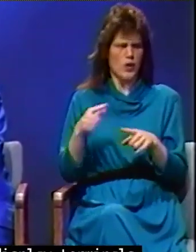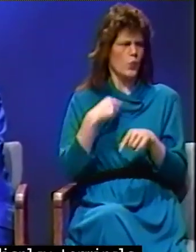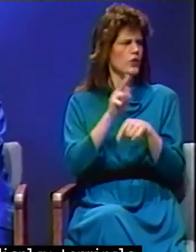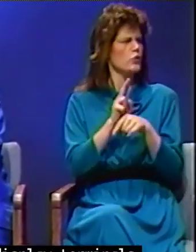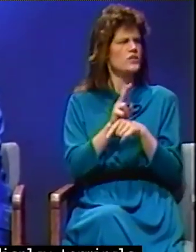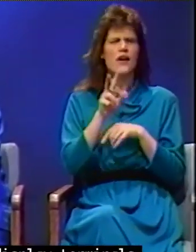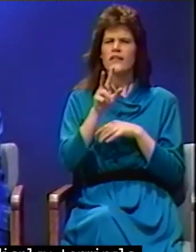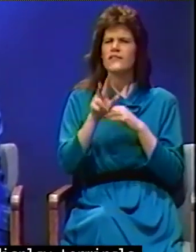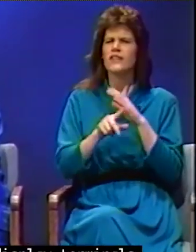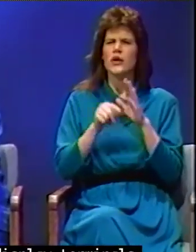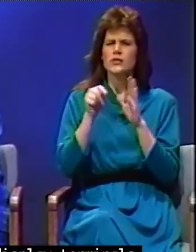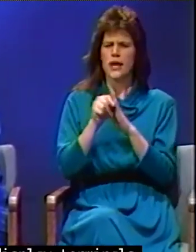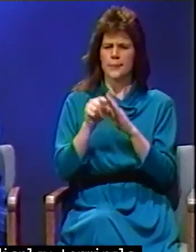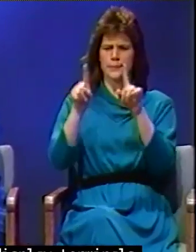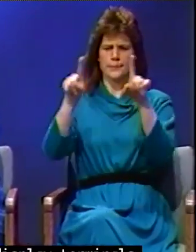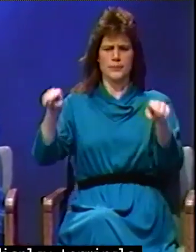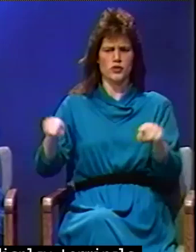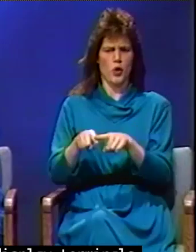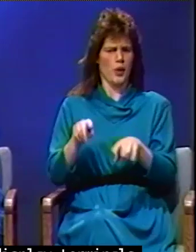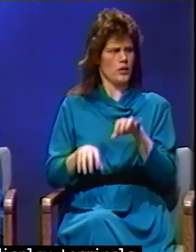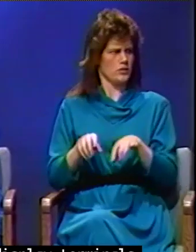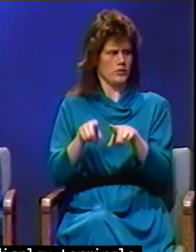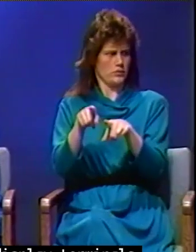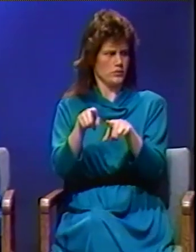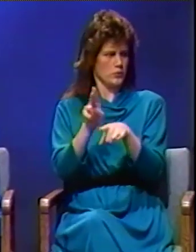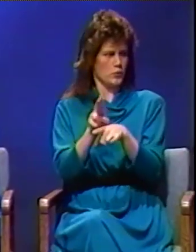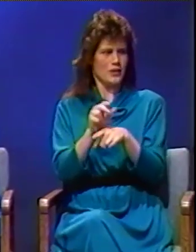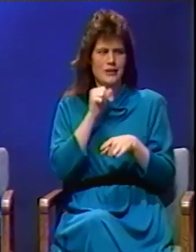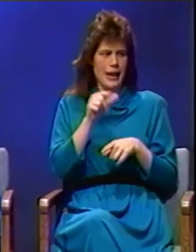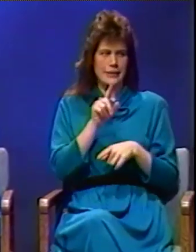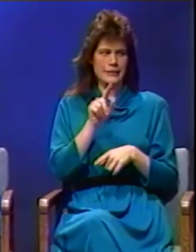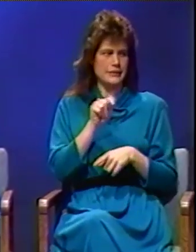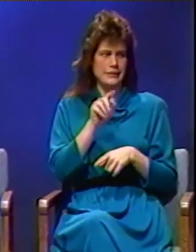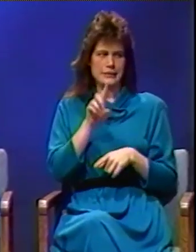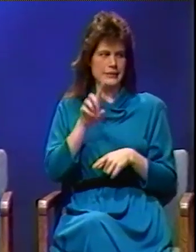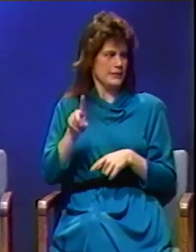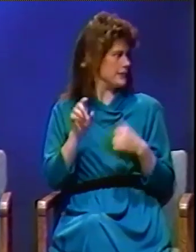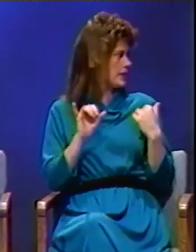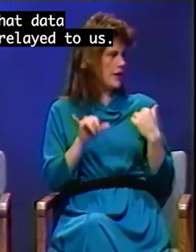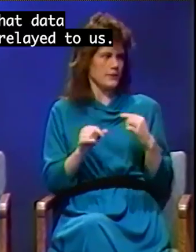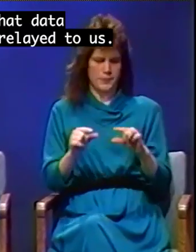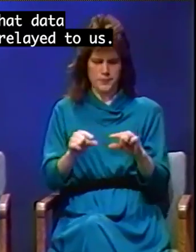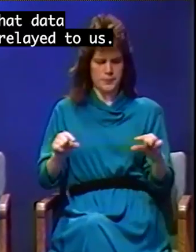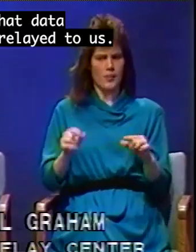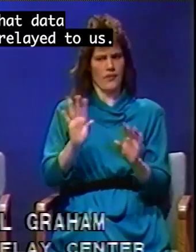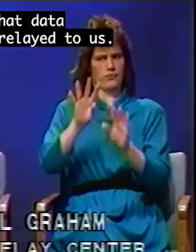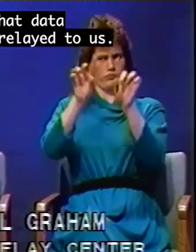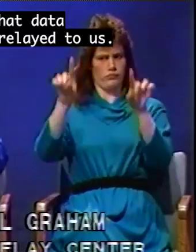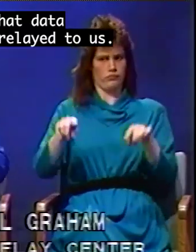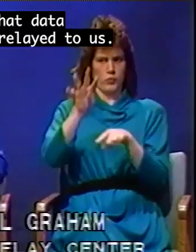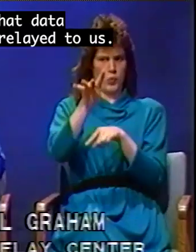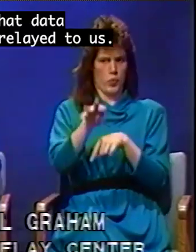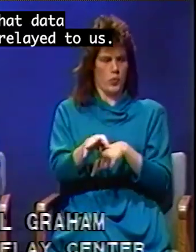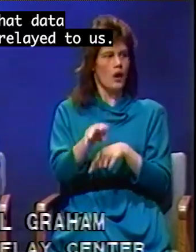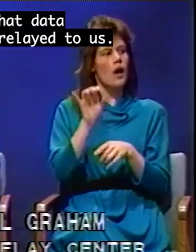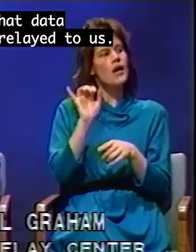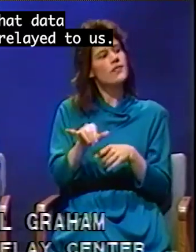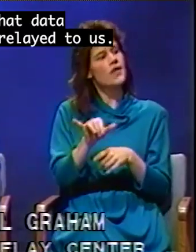display terminals as opposed to the TDDs that you see here today. So that data has to be relayed to us.